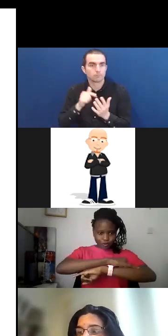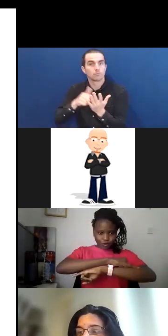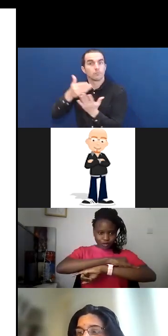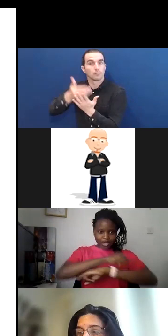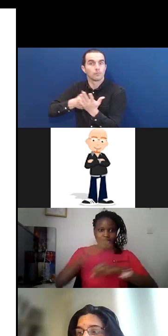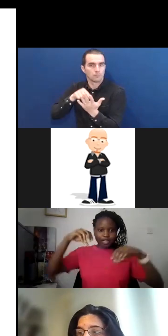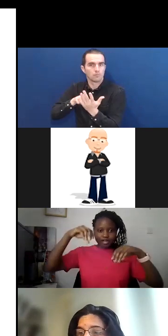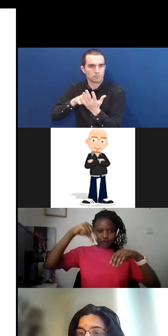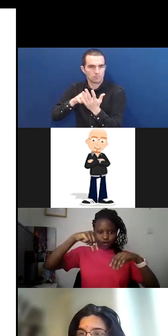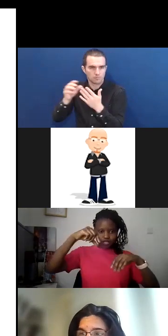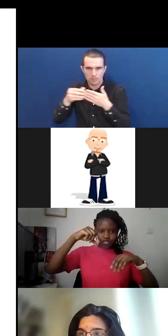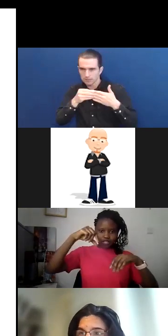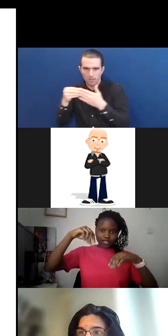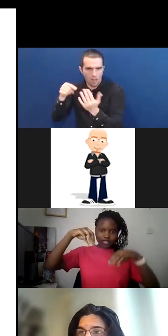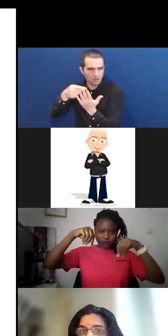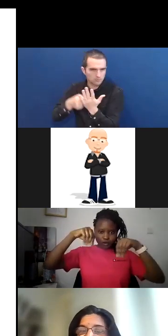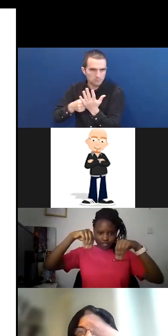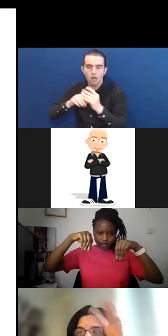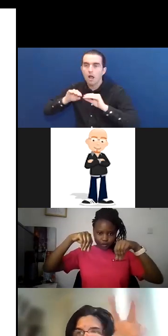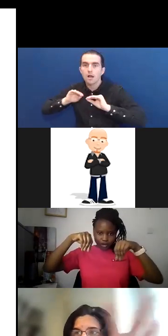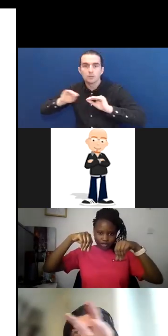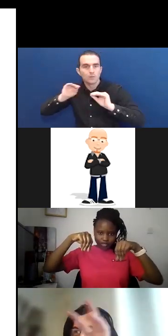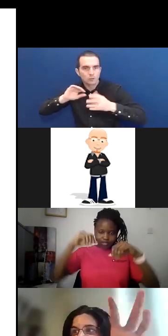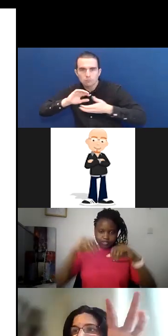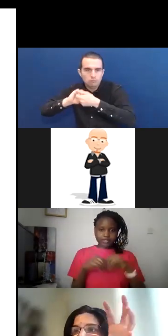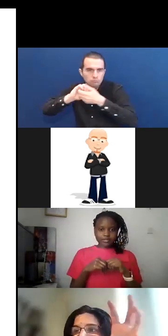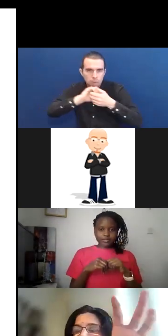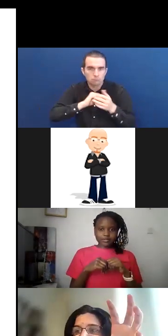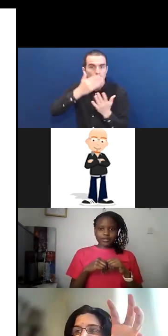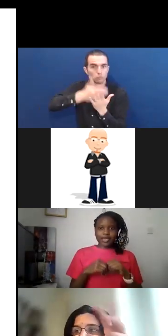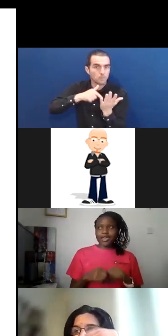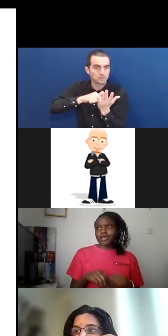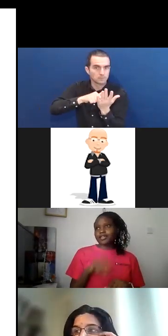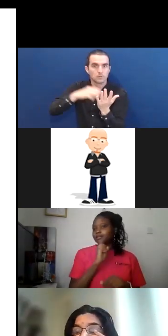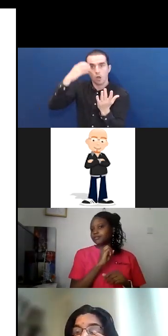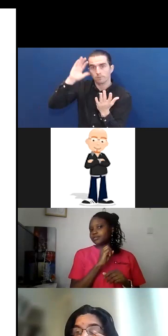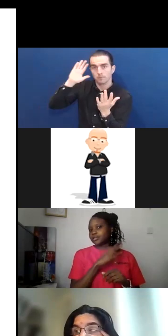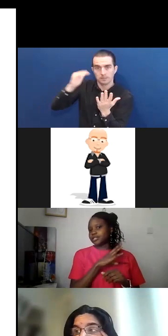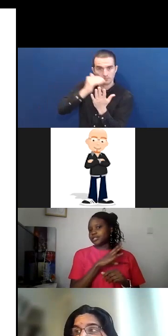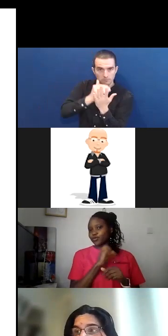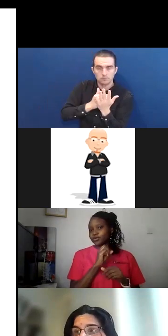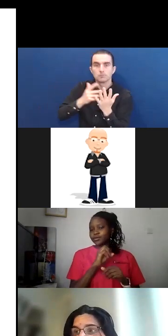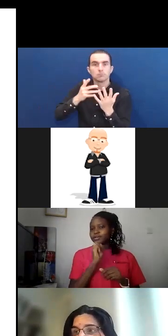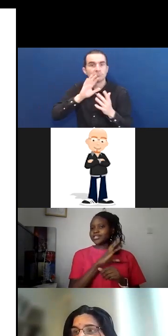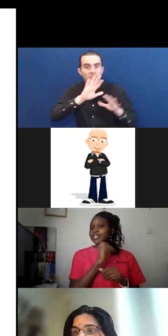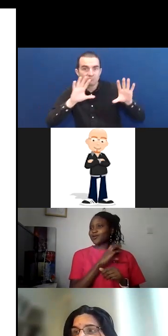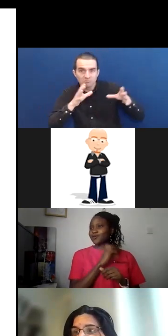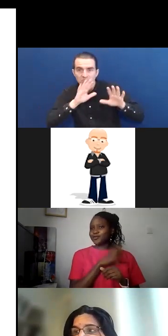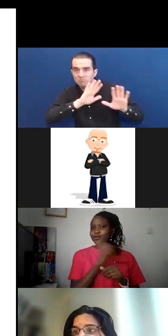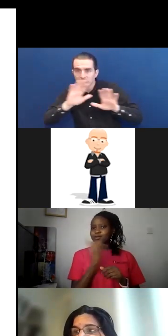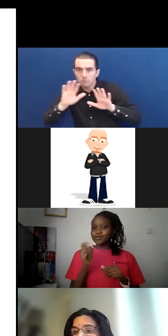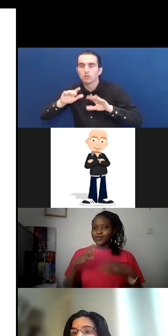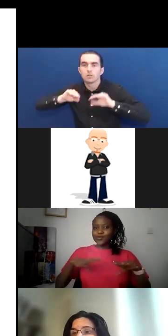and qualification recognition bodies in this same area of using open and distance learning for inclusive